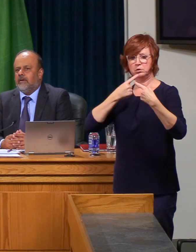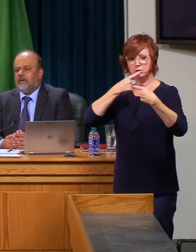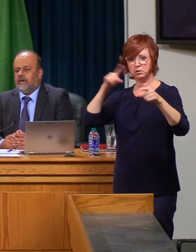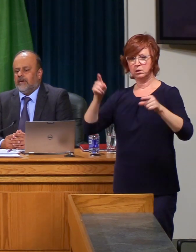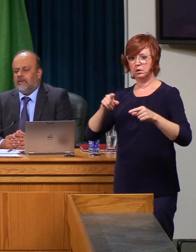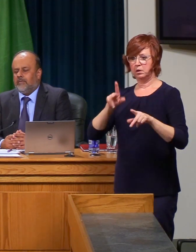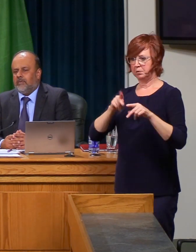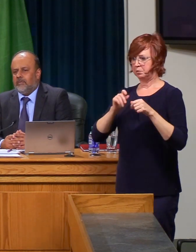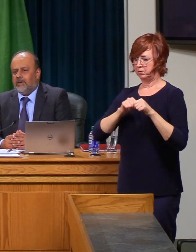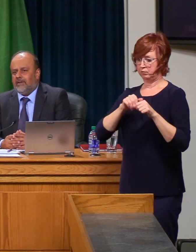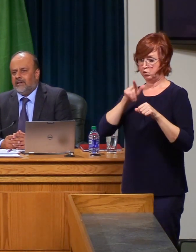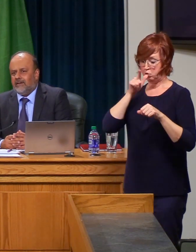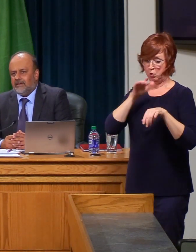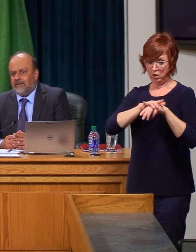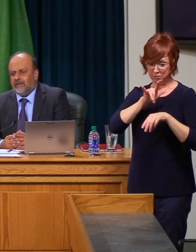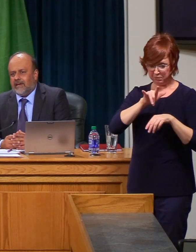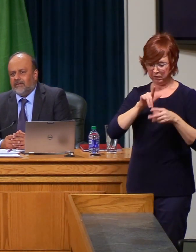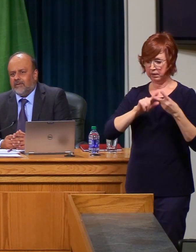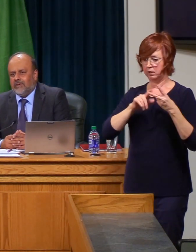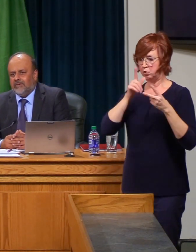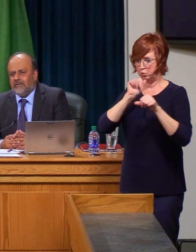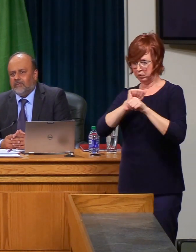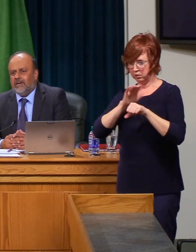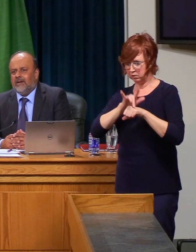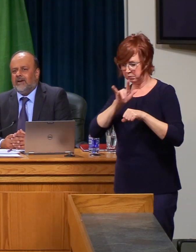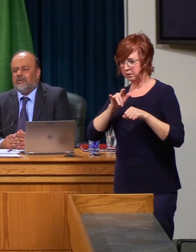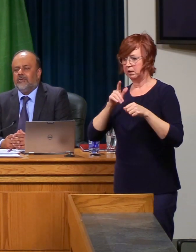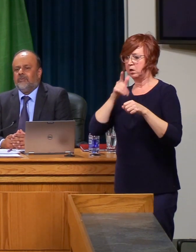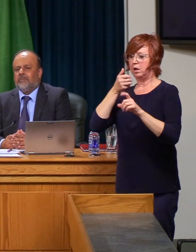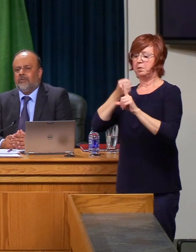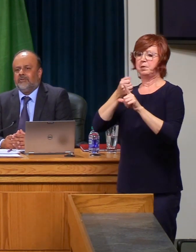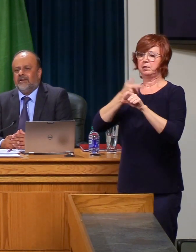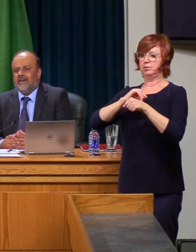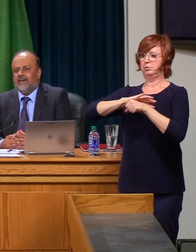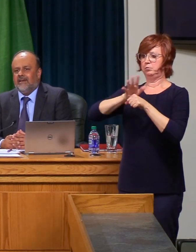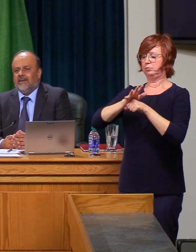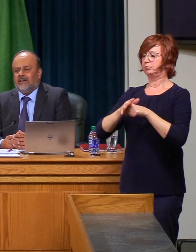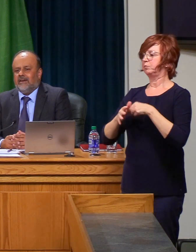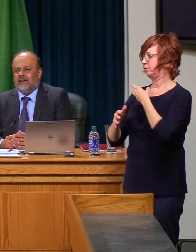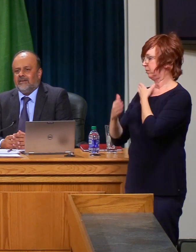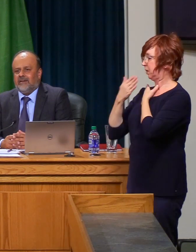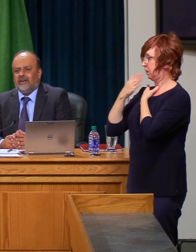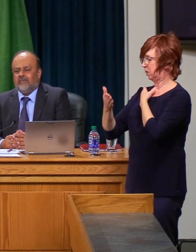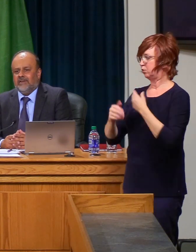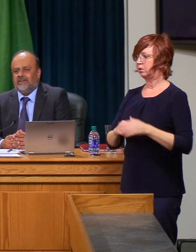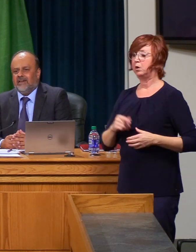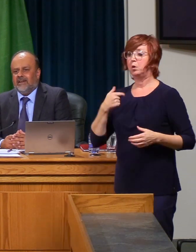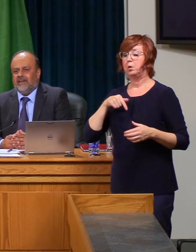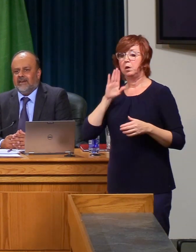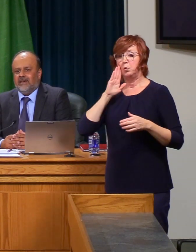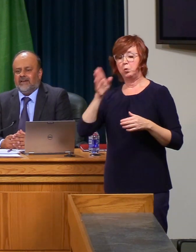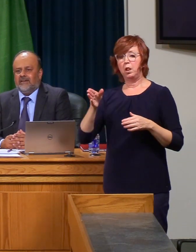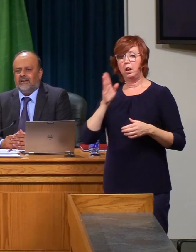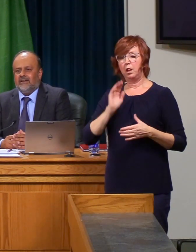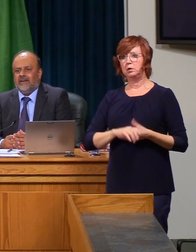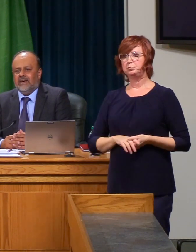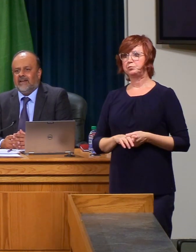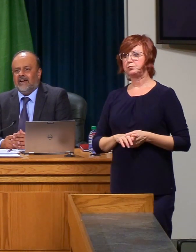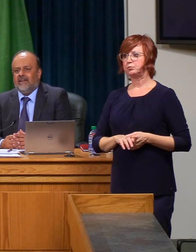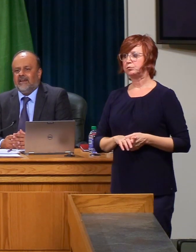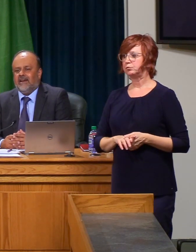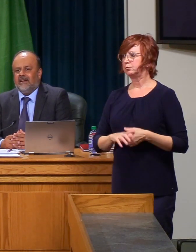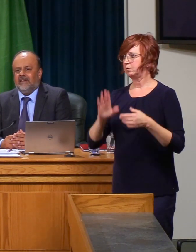COVID-19? Yeah, thank you very much. We are going to be posting, starting immediately,